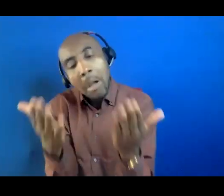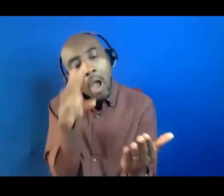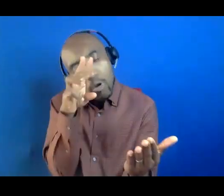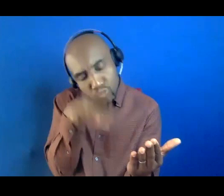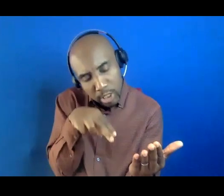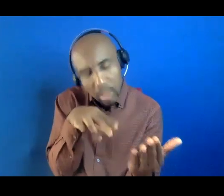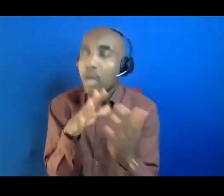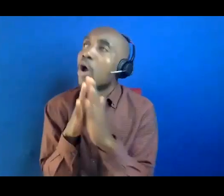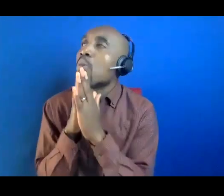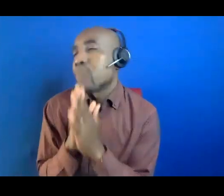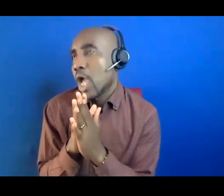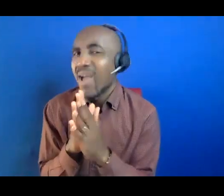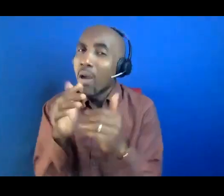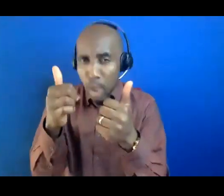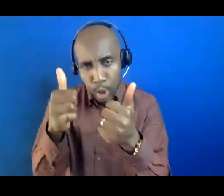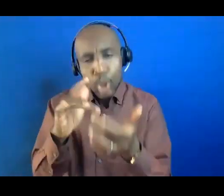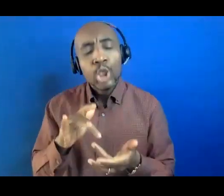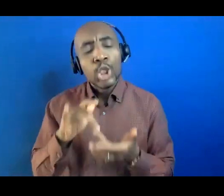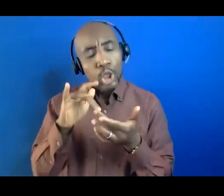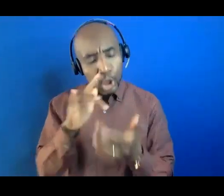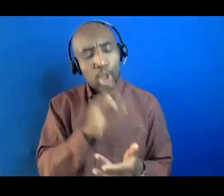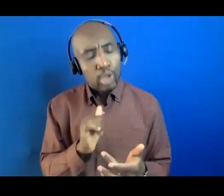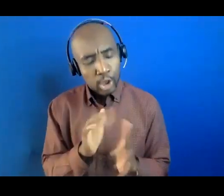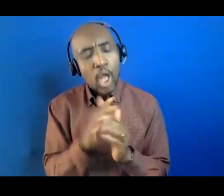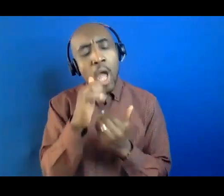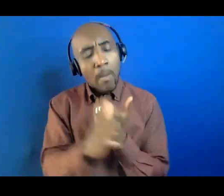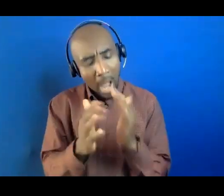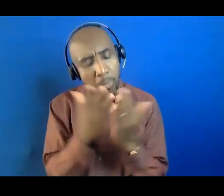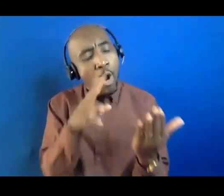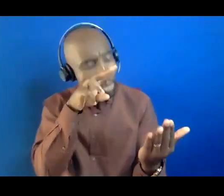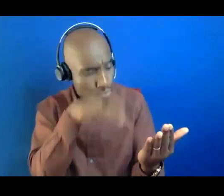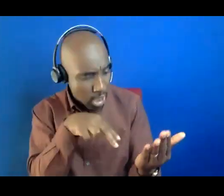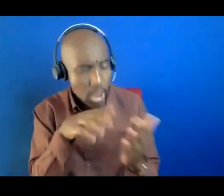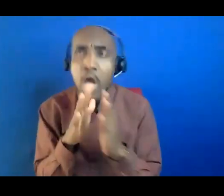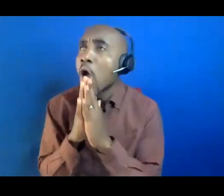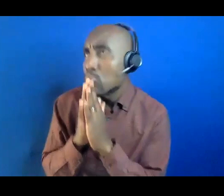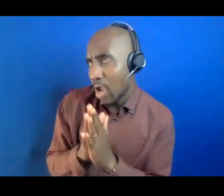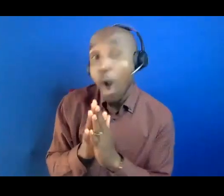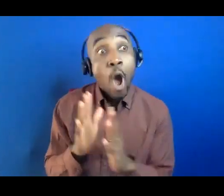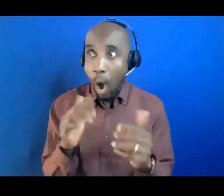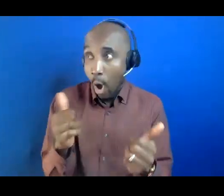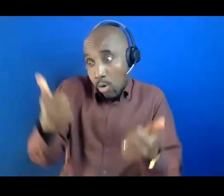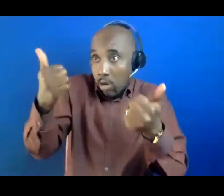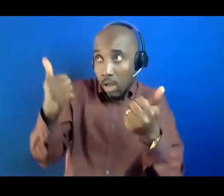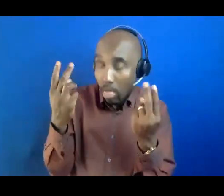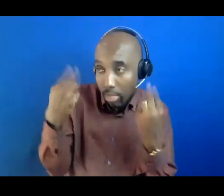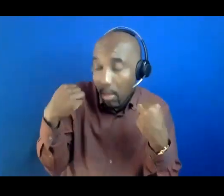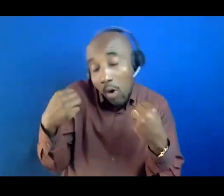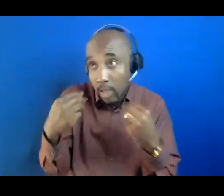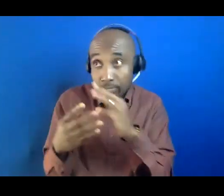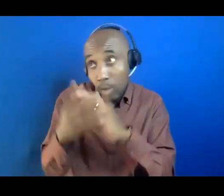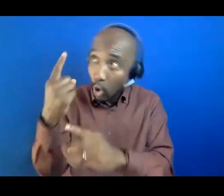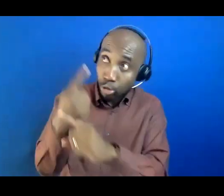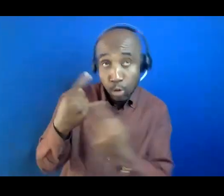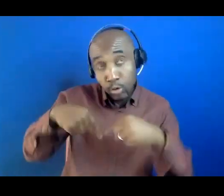Christian, read your Bible and pray. And that's what I just believed. I was like, oh, God speaks to us when we read our Bible and we pray. And I'm not